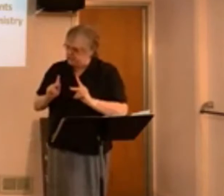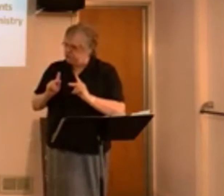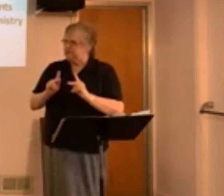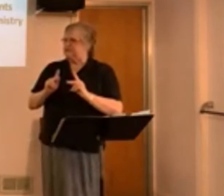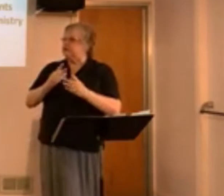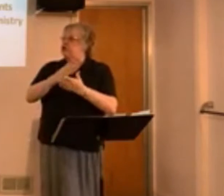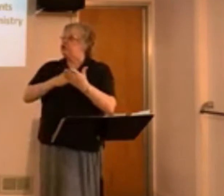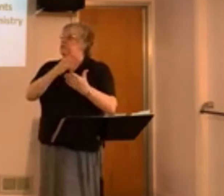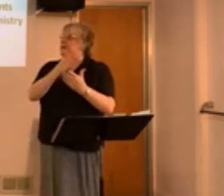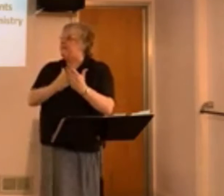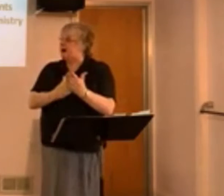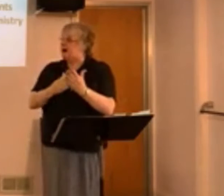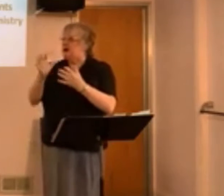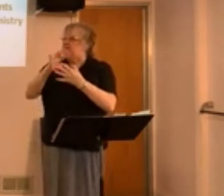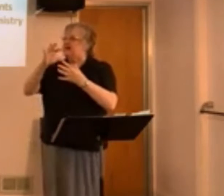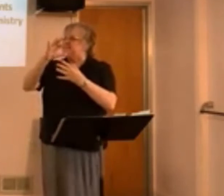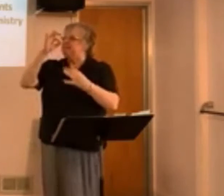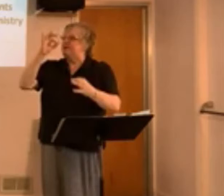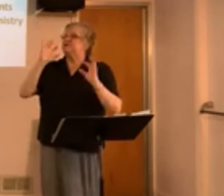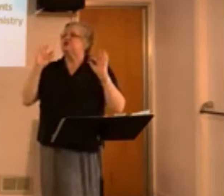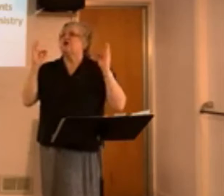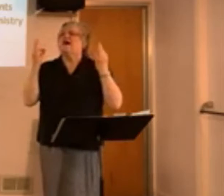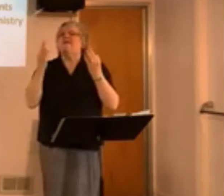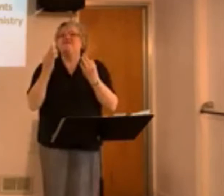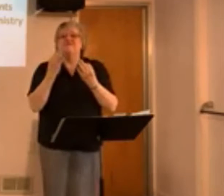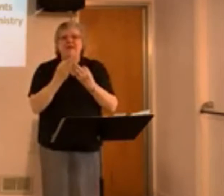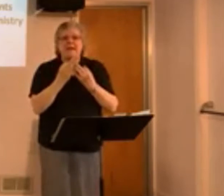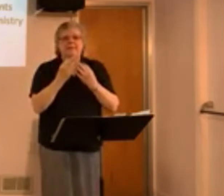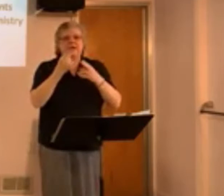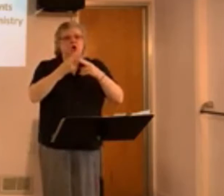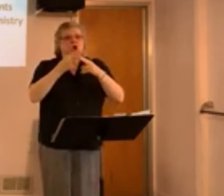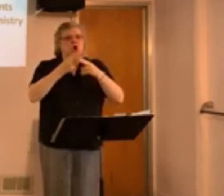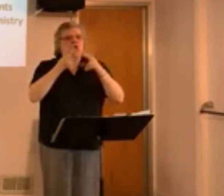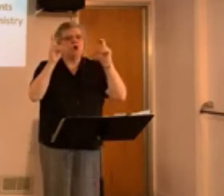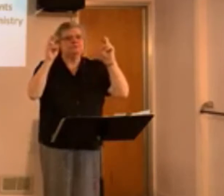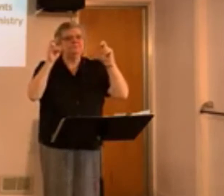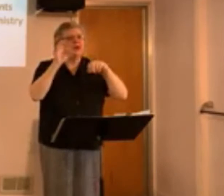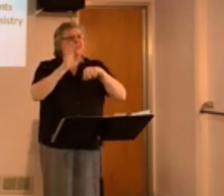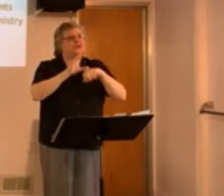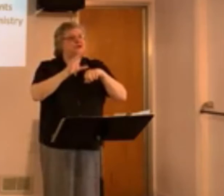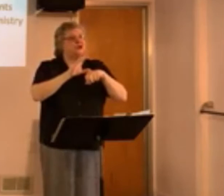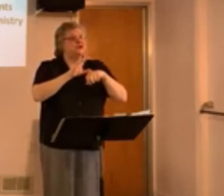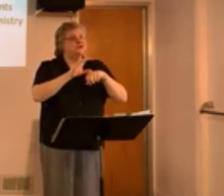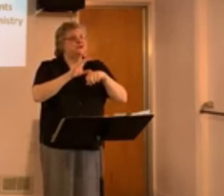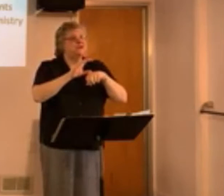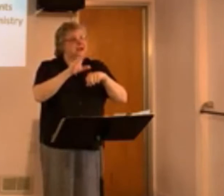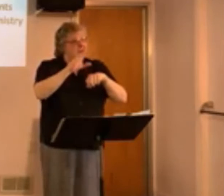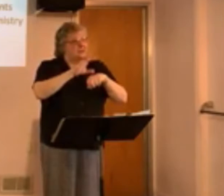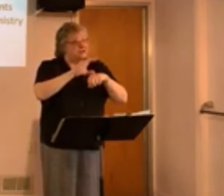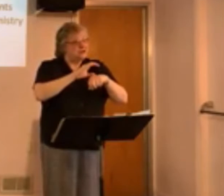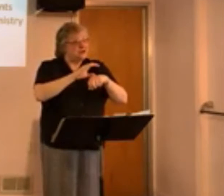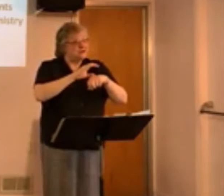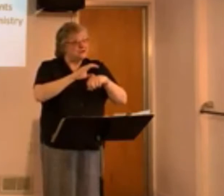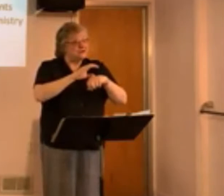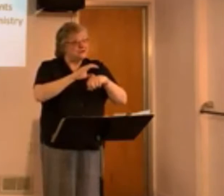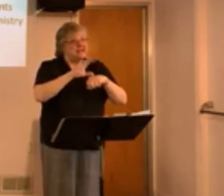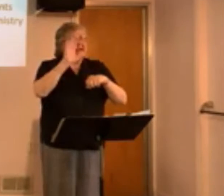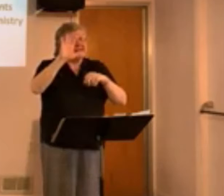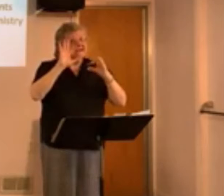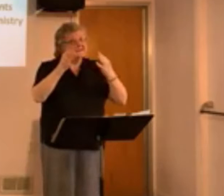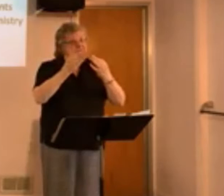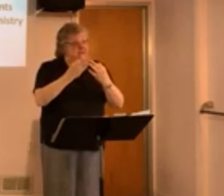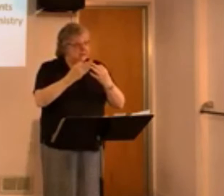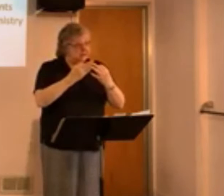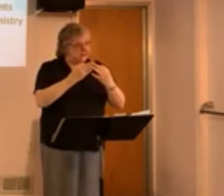to be a part of a spiritual family called the church. Now, with the church, God does something